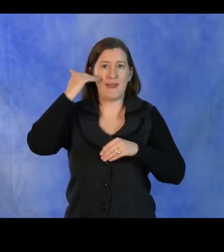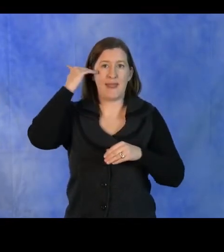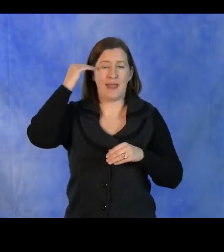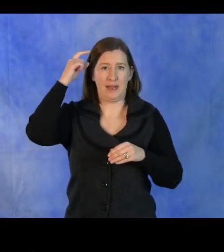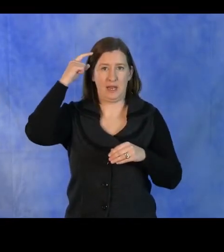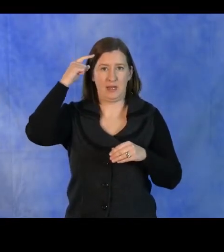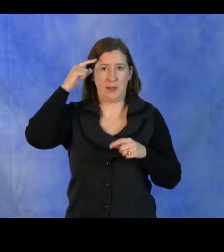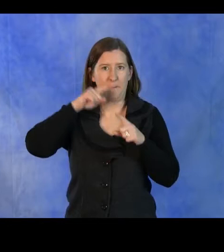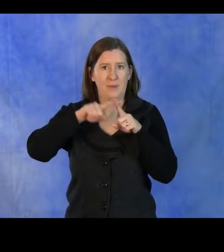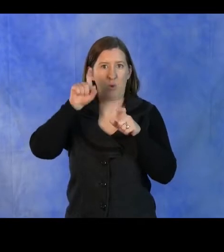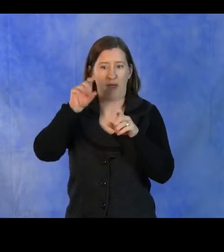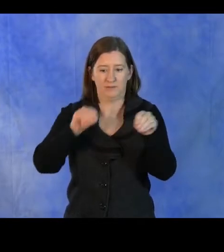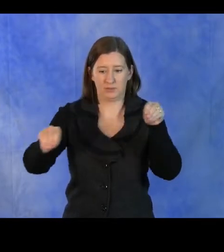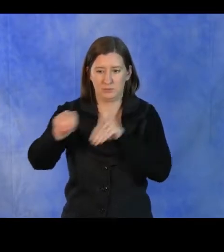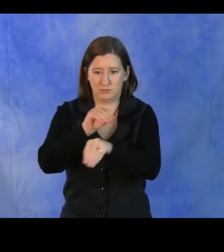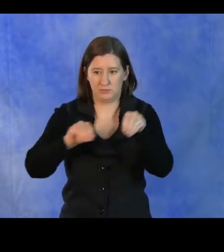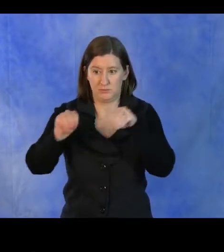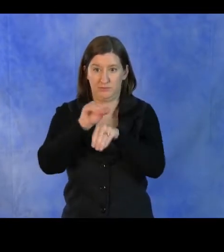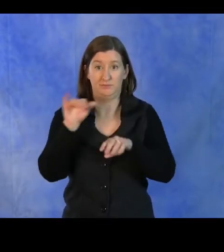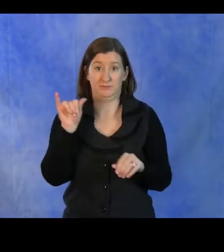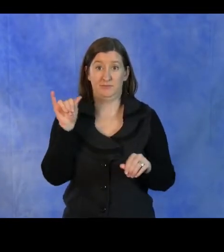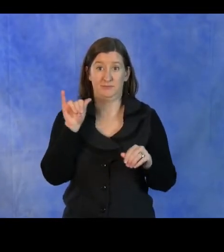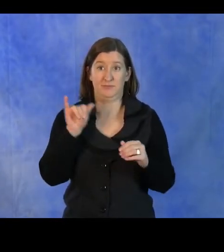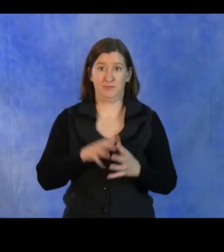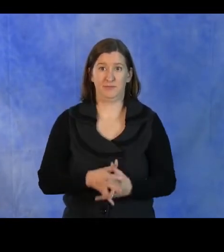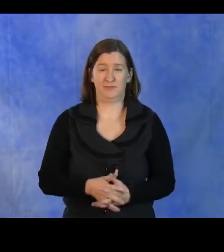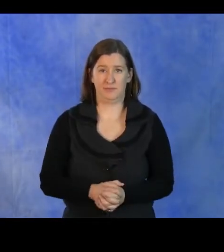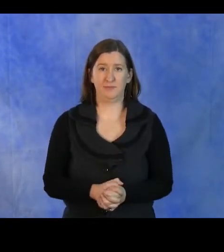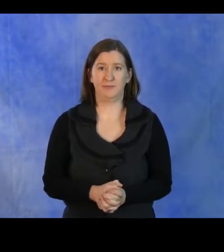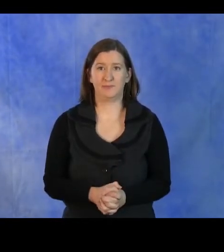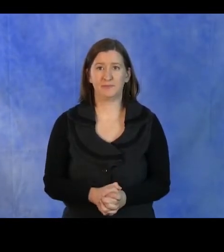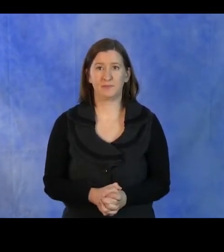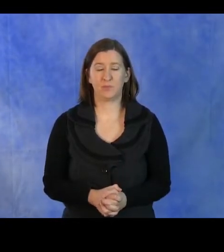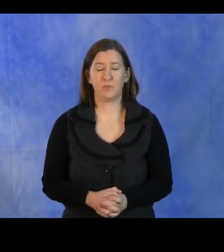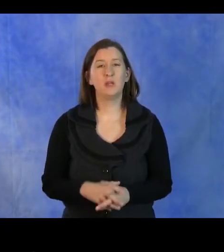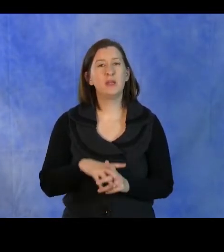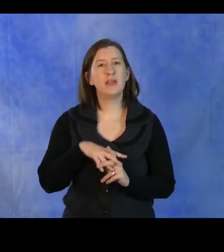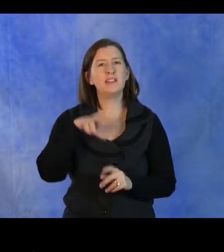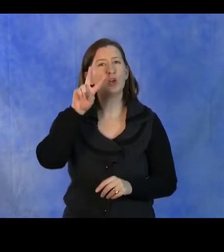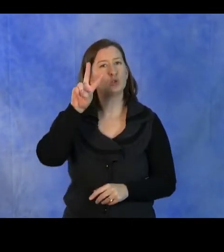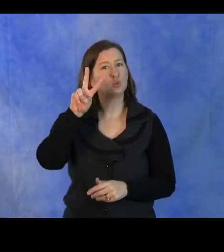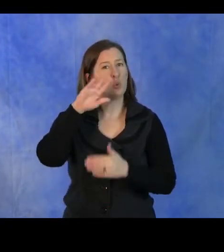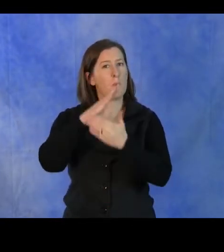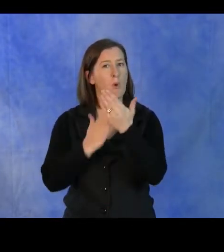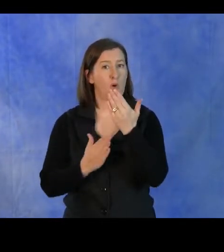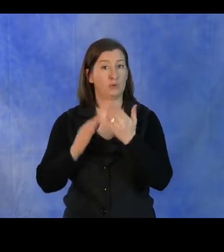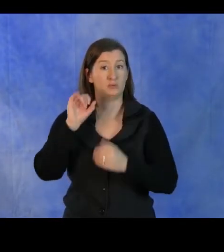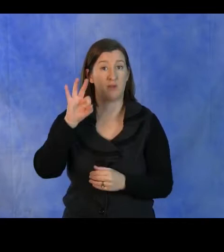Think about like storage in your head, but you have to rearrange things.